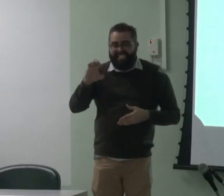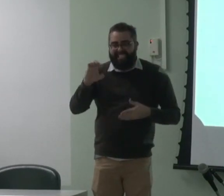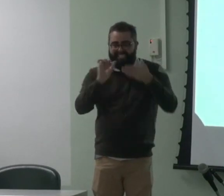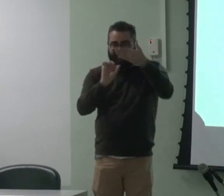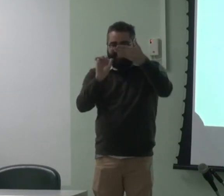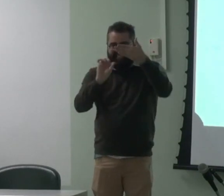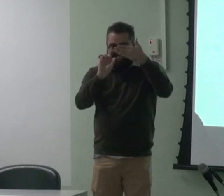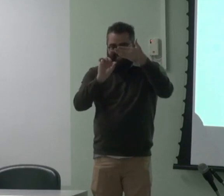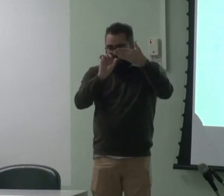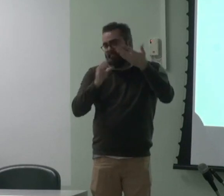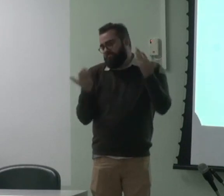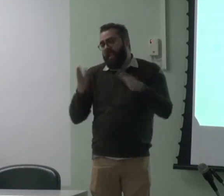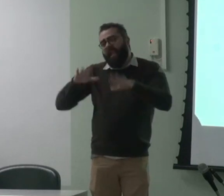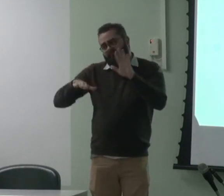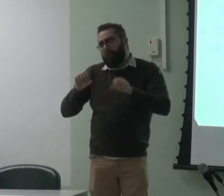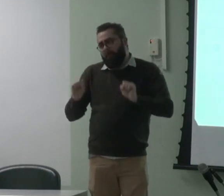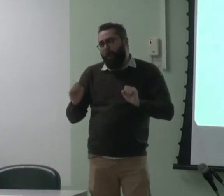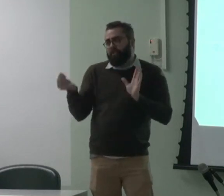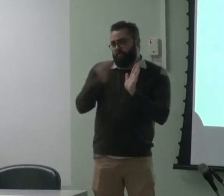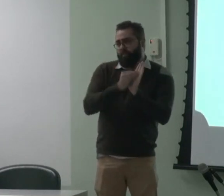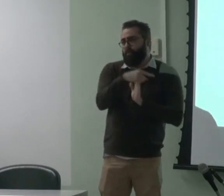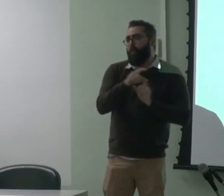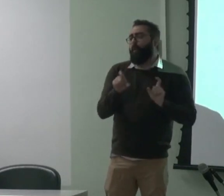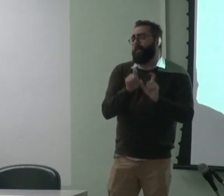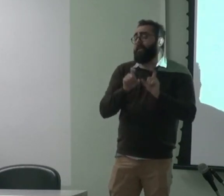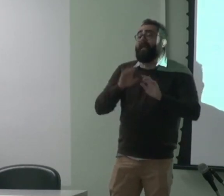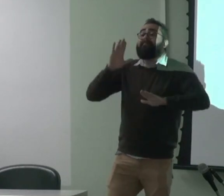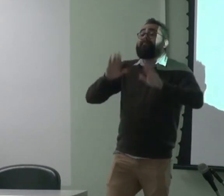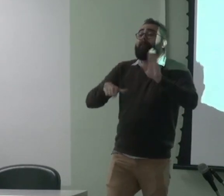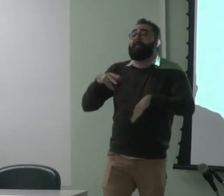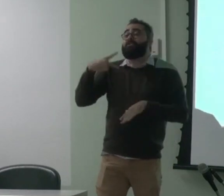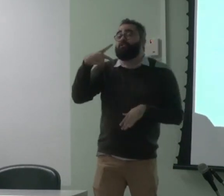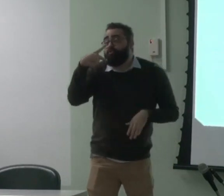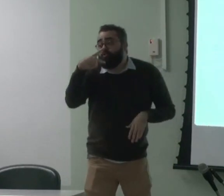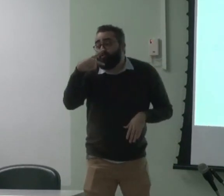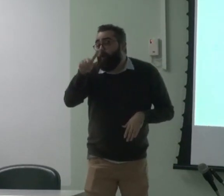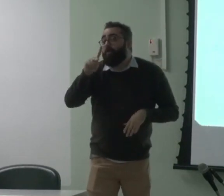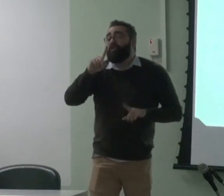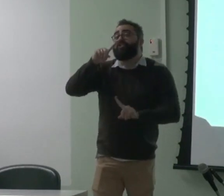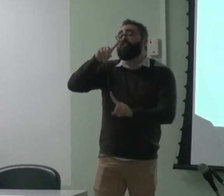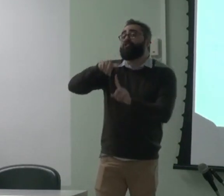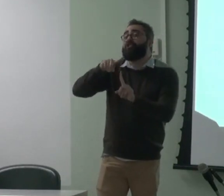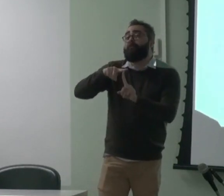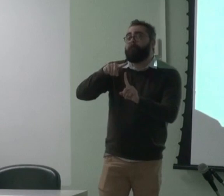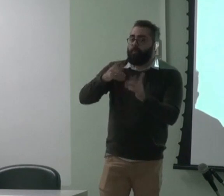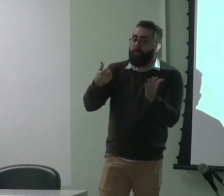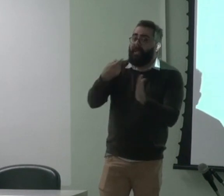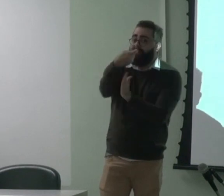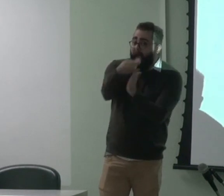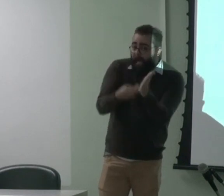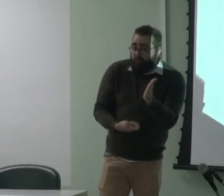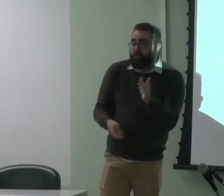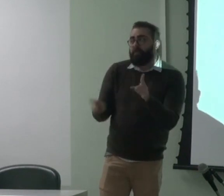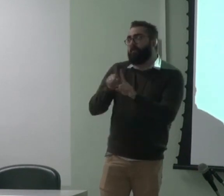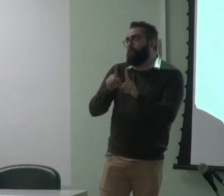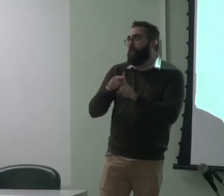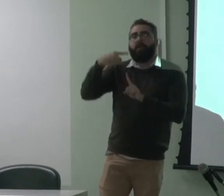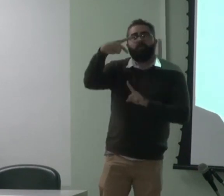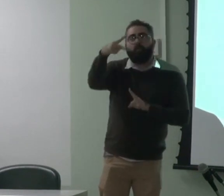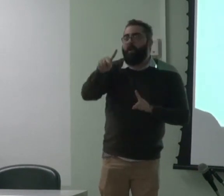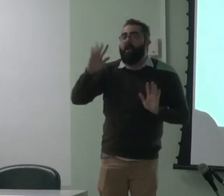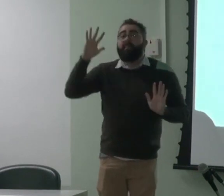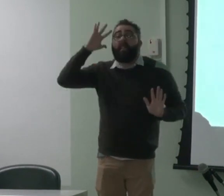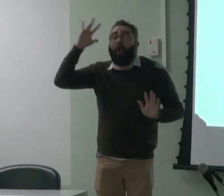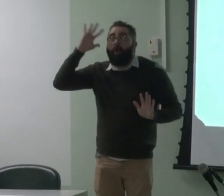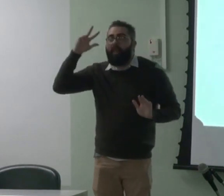senses separately. So it really depends on the resource and on the perspective on the meaning